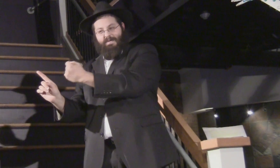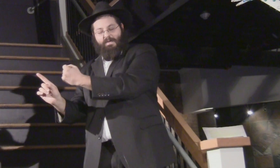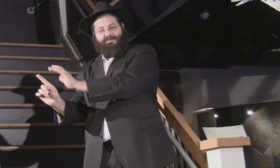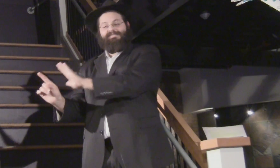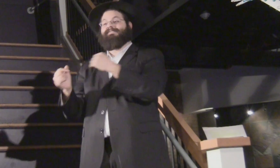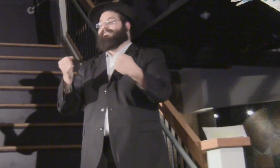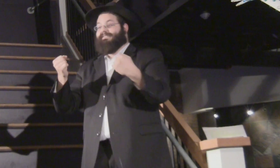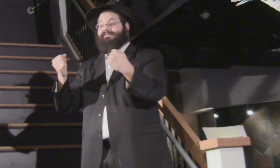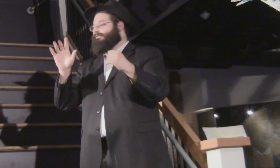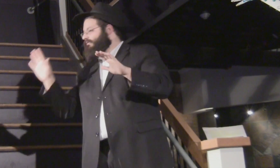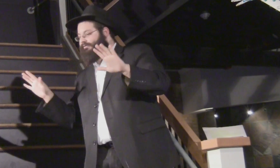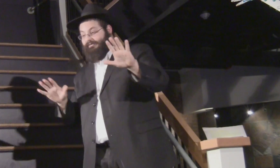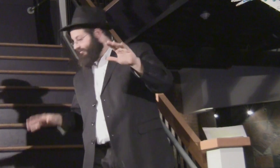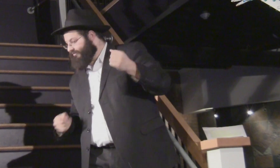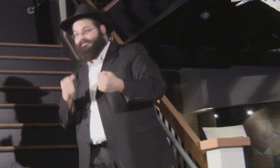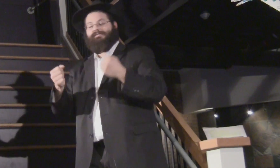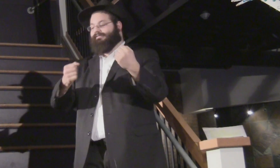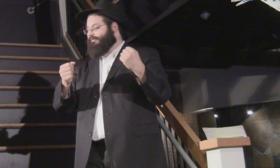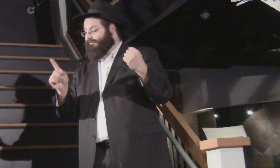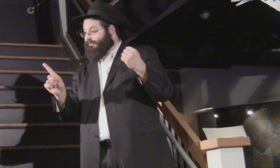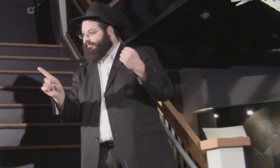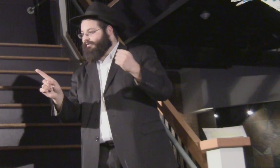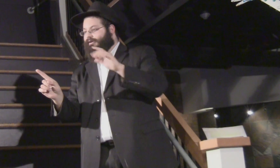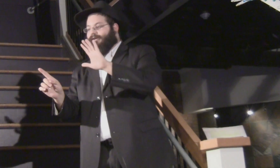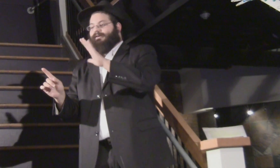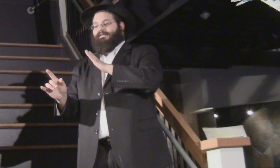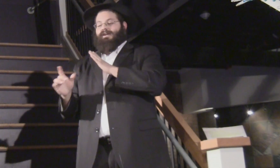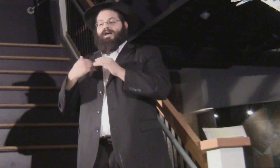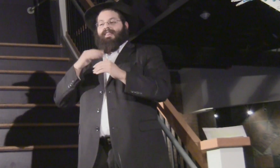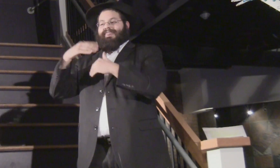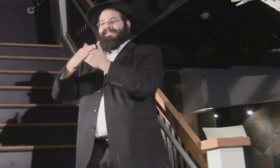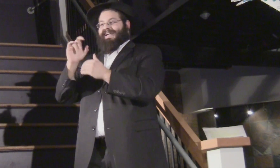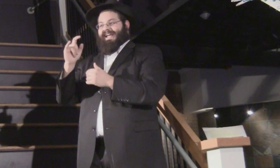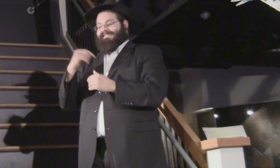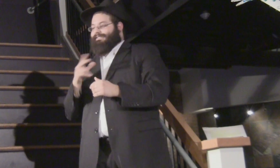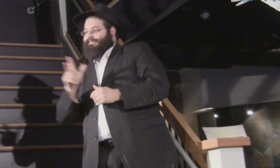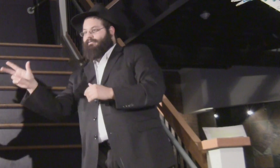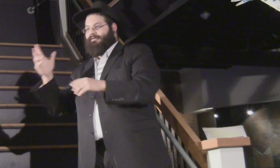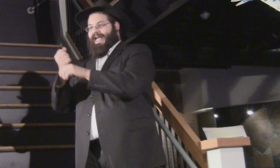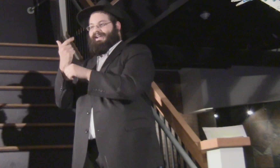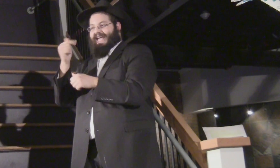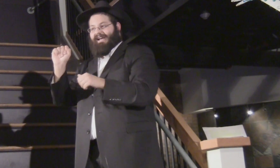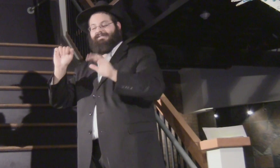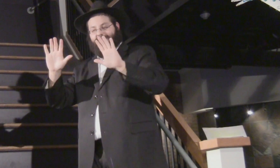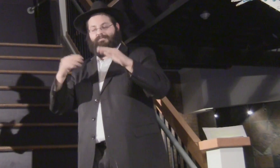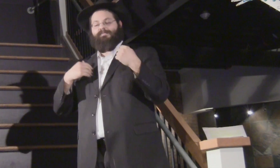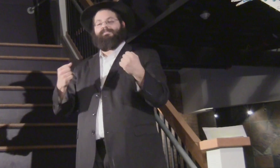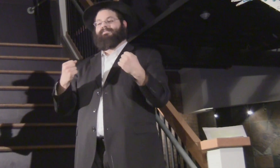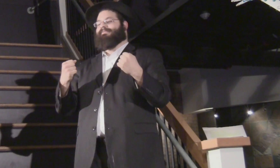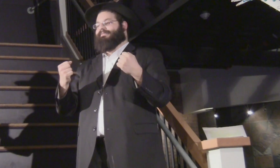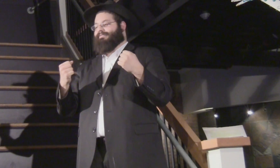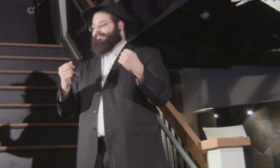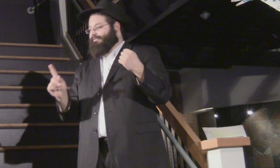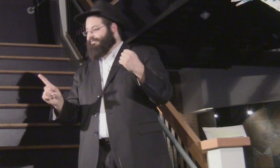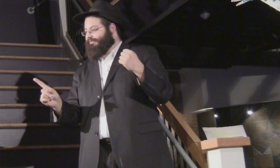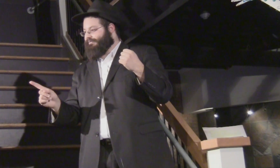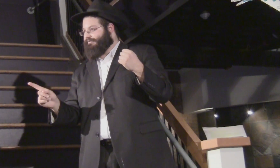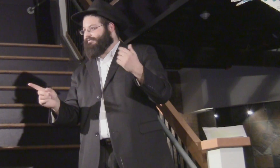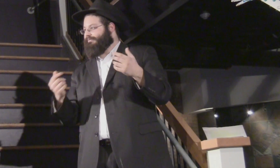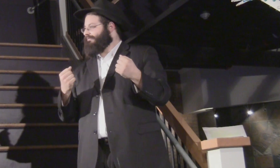Okay, right, just hold on, just keep driving, oh, finally, I had to stop for gas. I was, you know, not